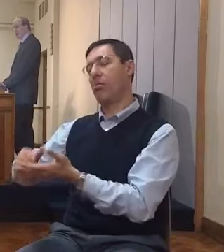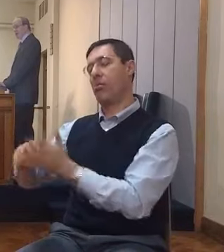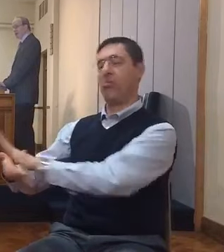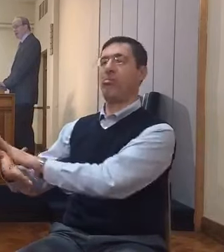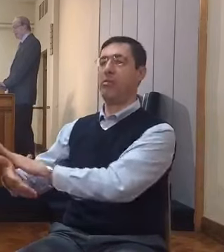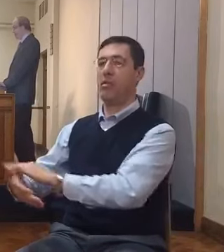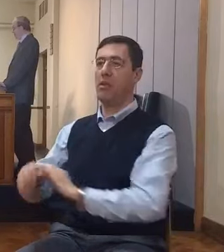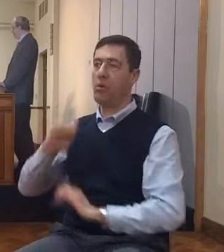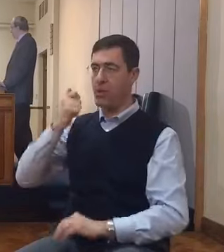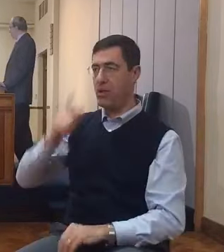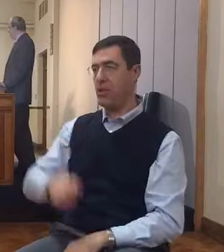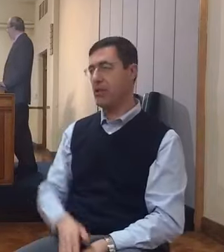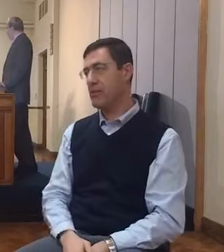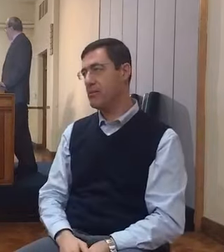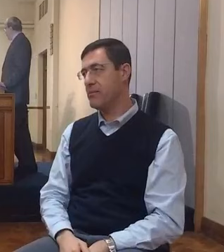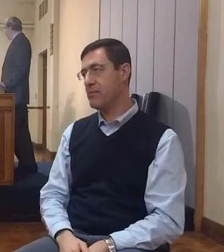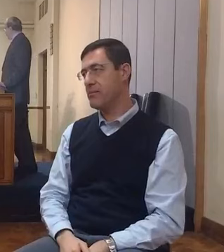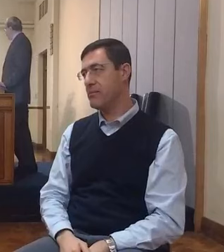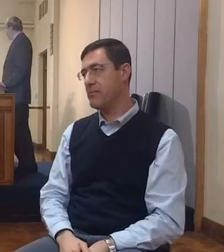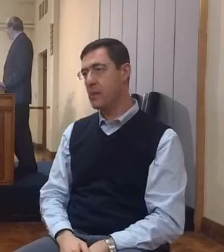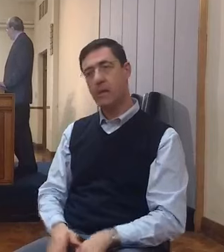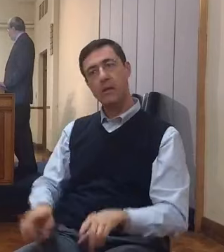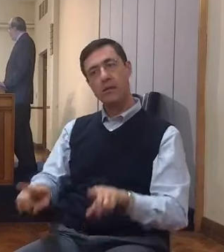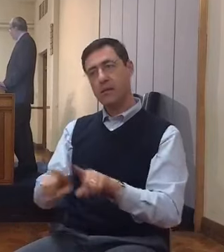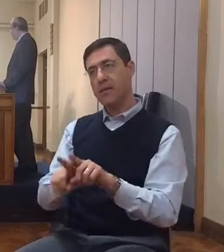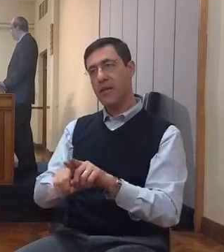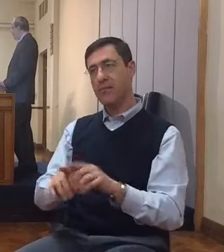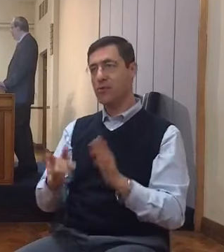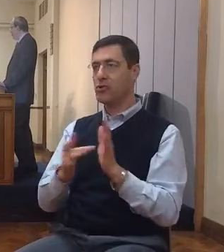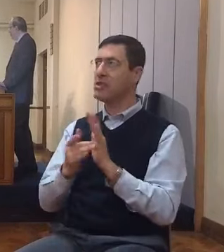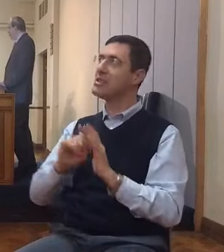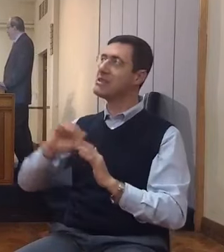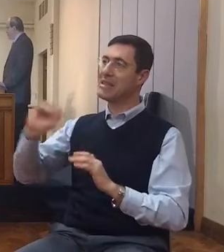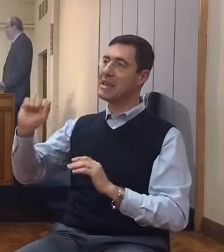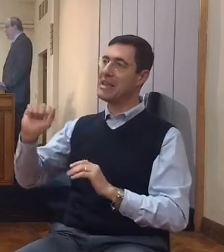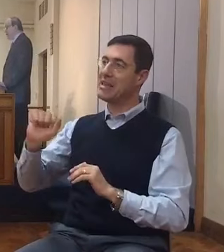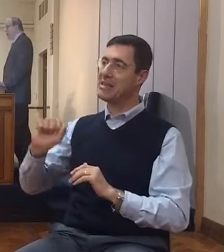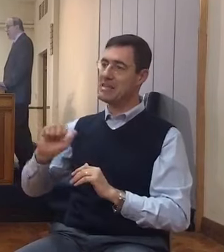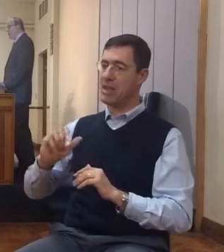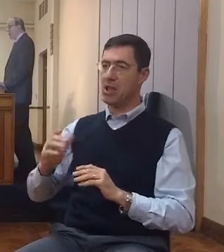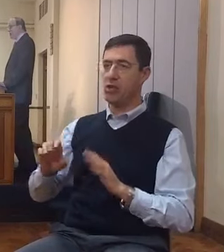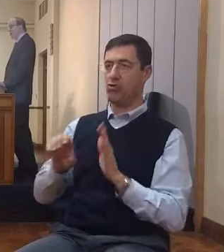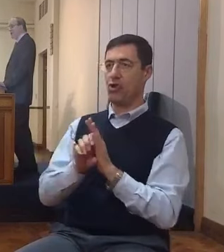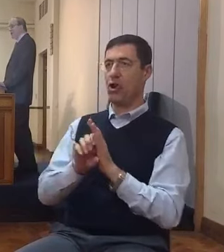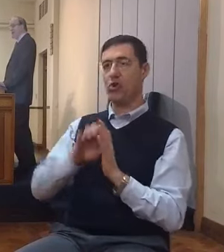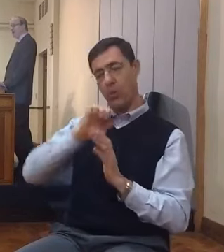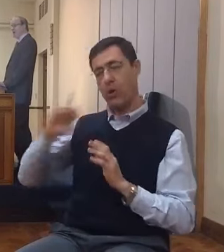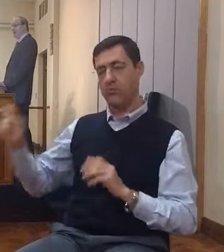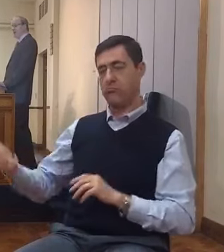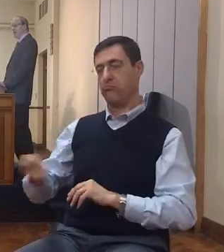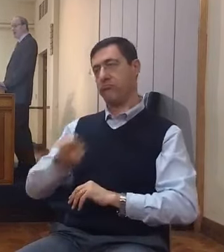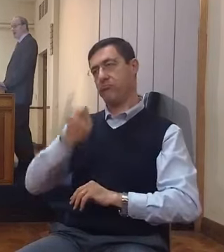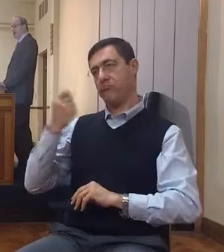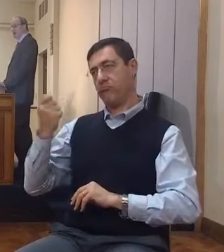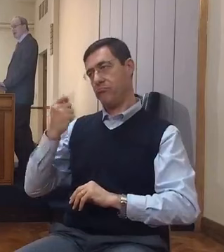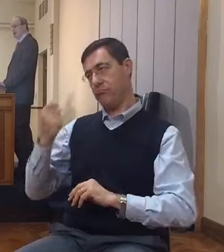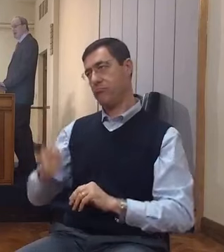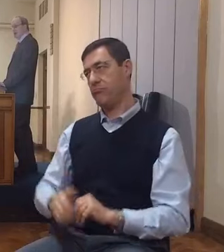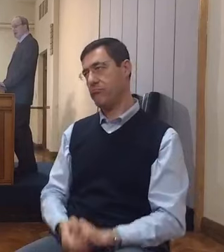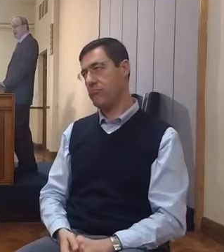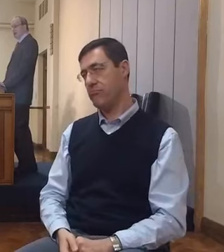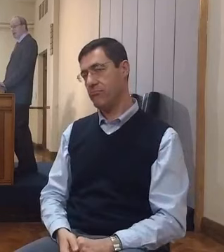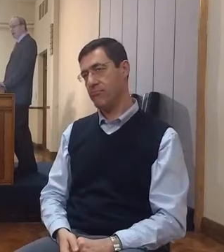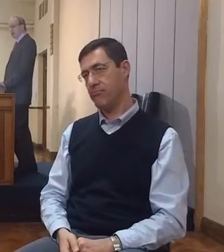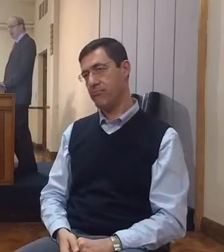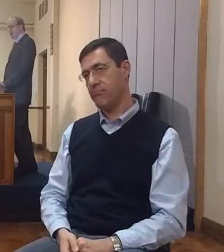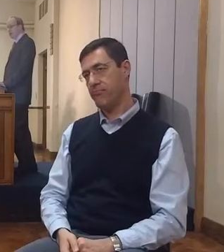the Church of Christ will be triumphant. The two witnesses will be on their feet, as it were, in